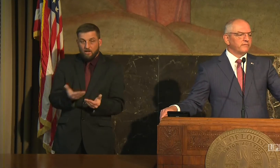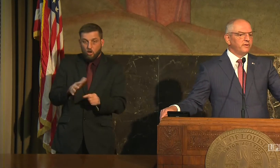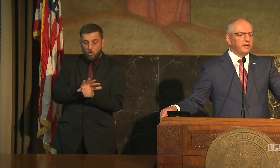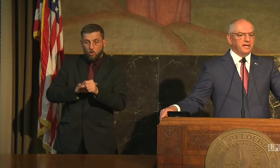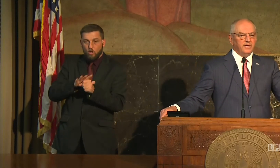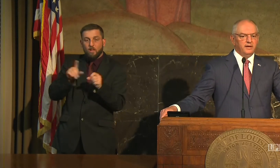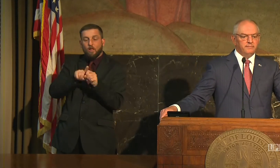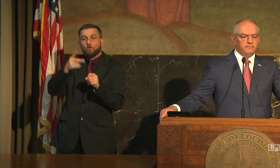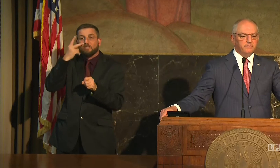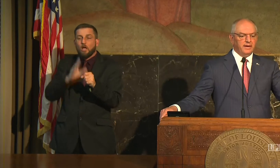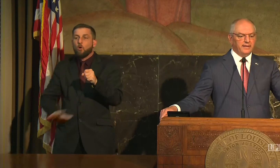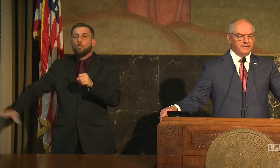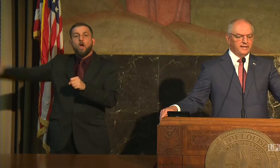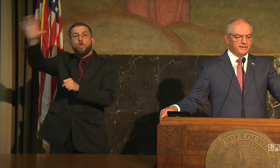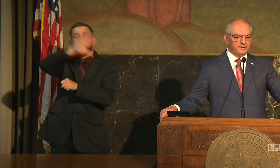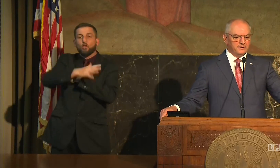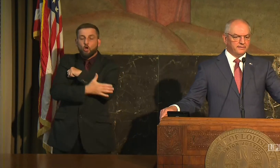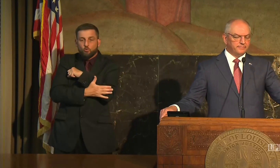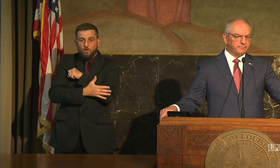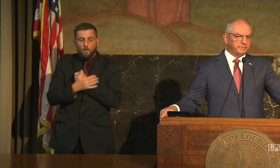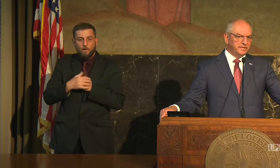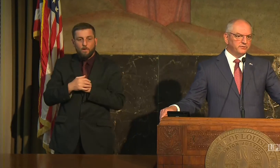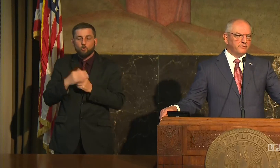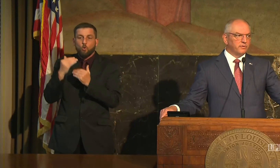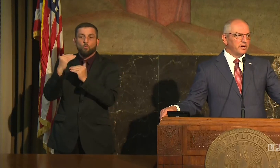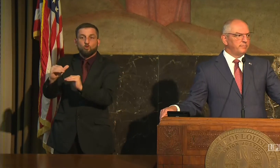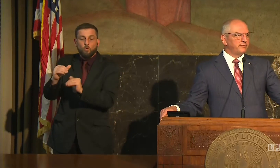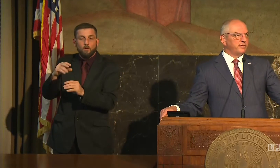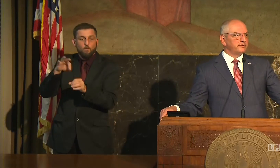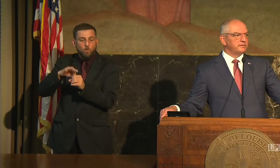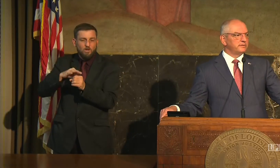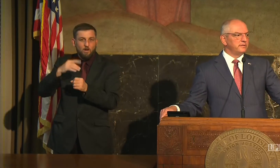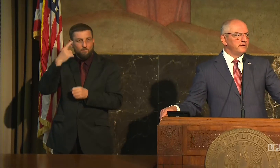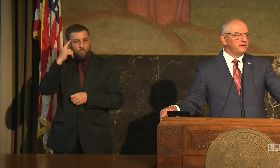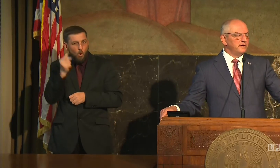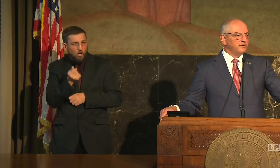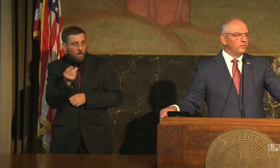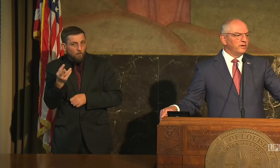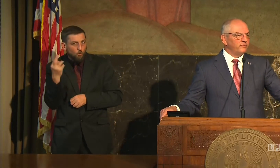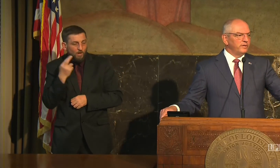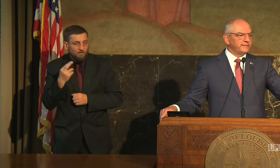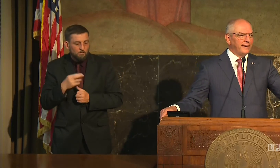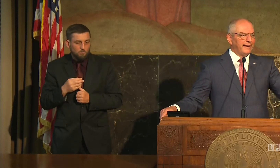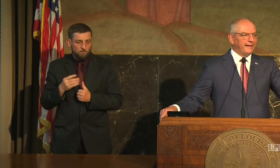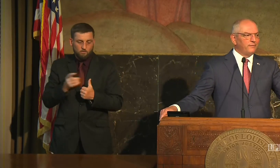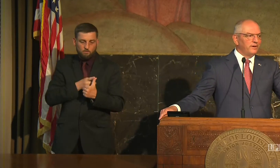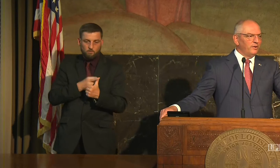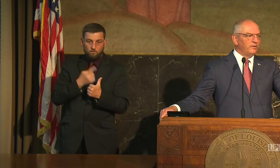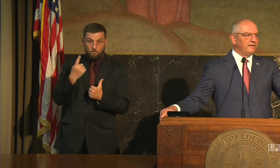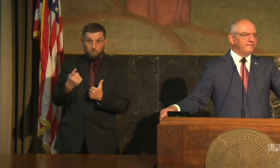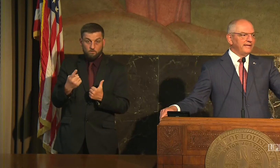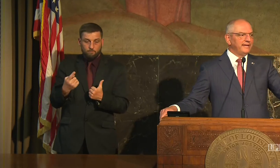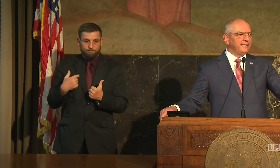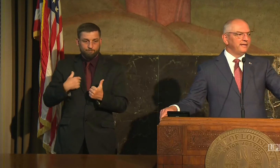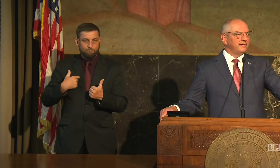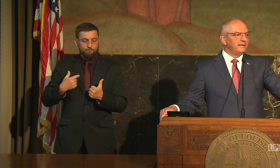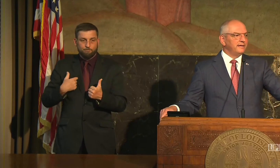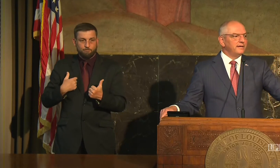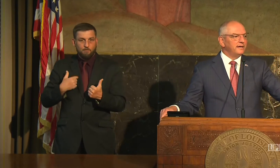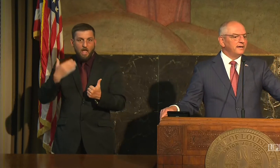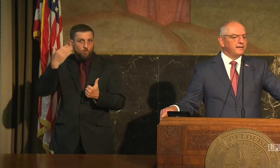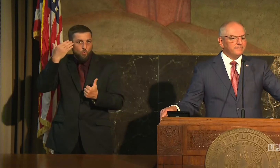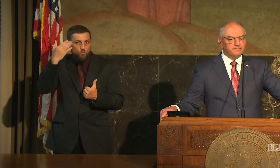to restrict voting. I think potentially for a couple of reasons. One of which, I don't know of